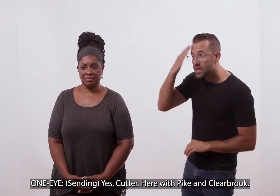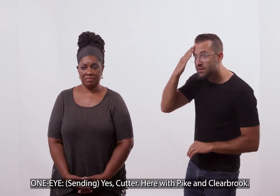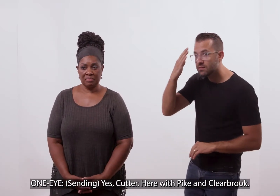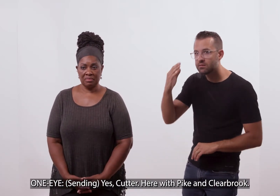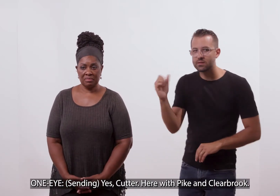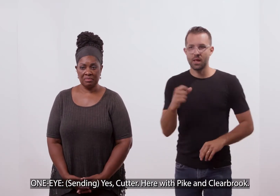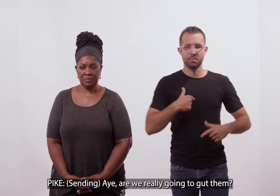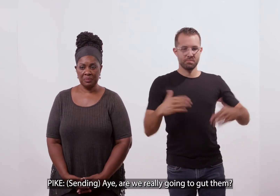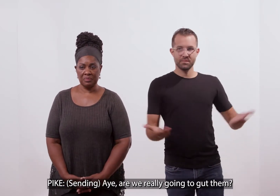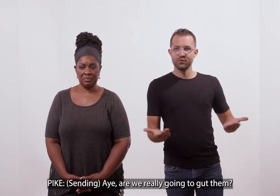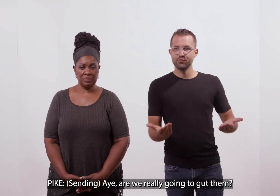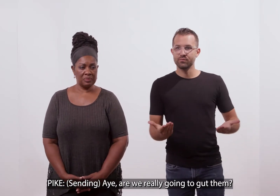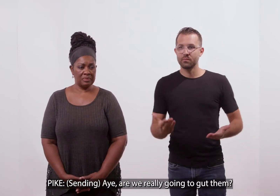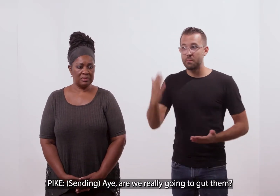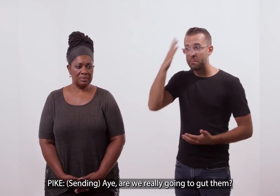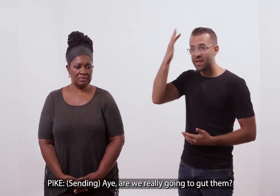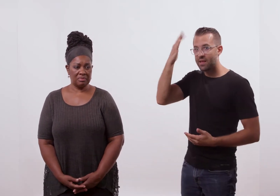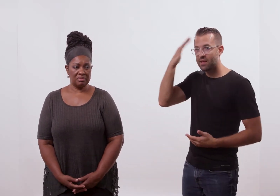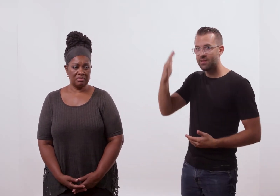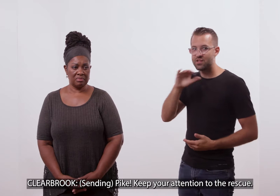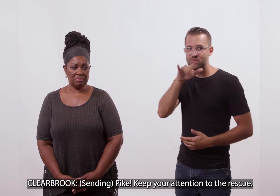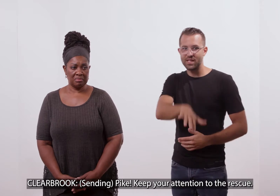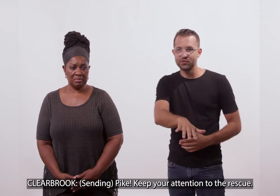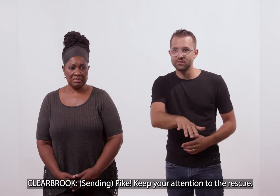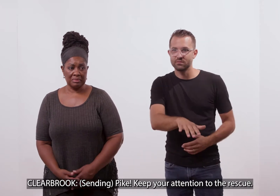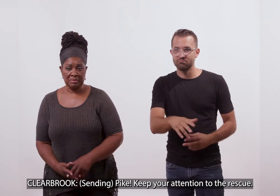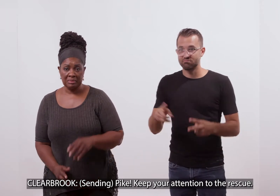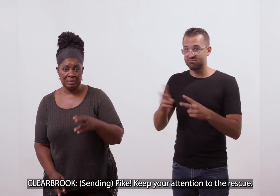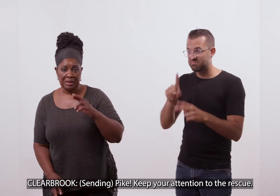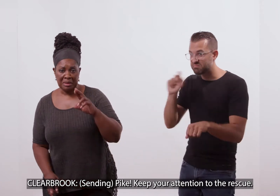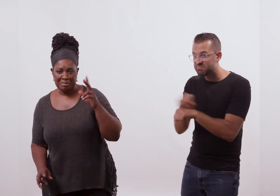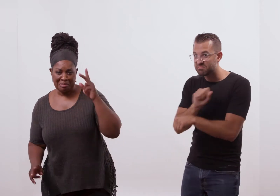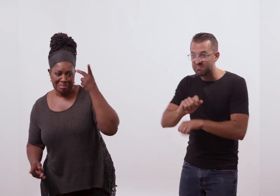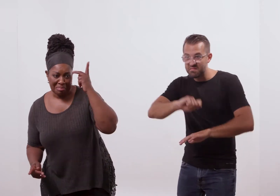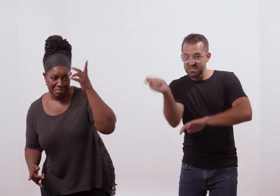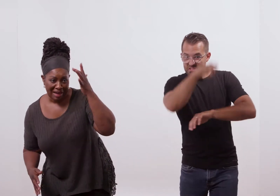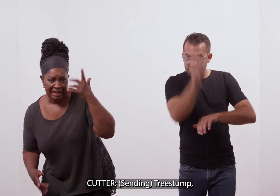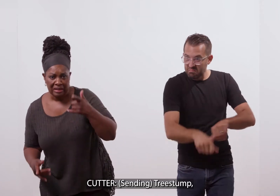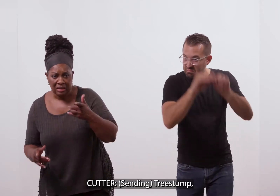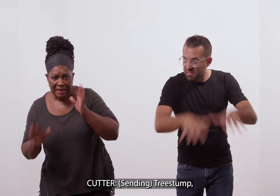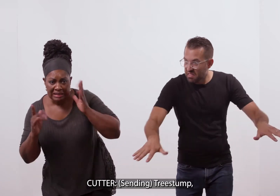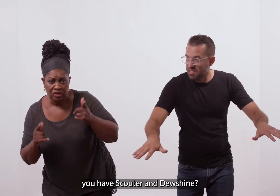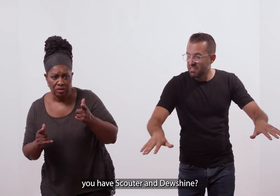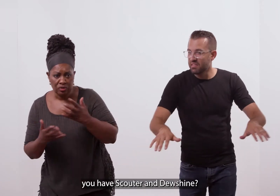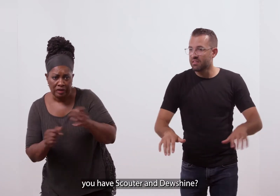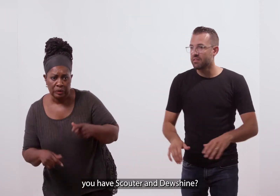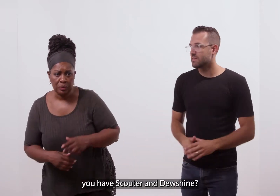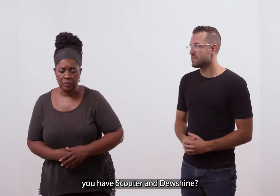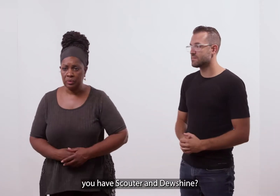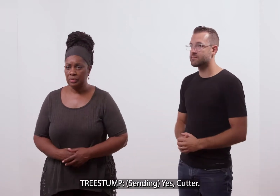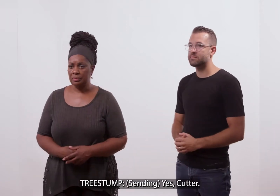Clearbrook. Aye. Are we really going to gut them? Pike, keep your attention to the rescue. Tree Stump, you have Scouter and